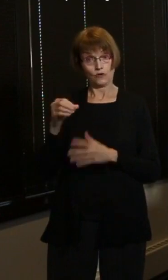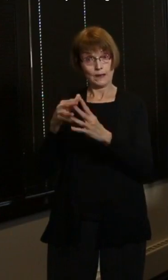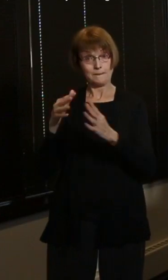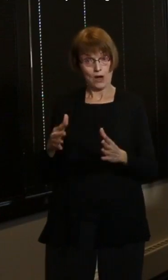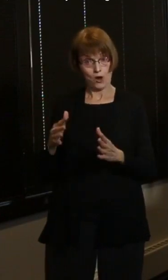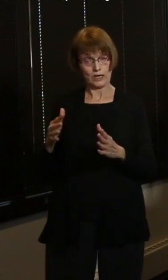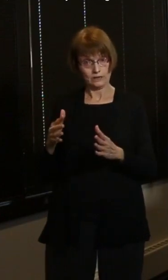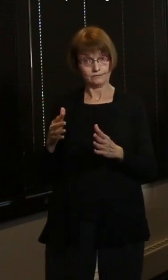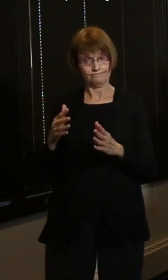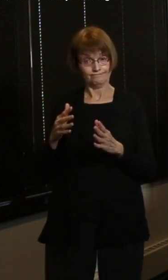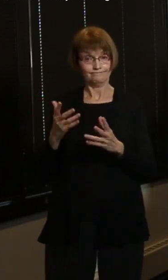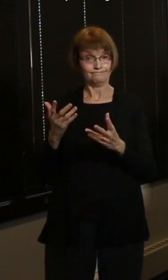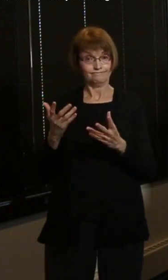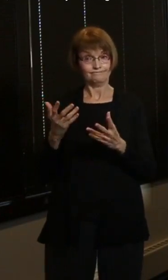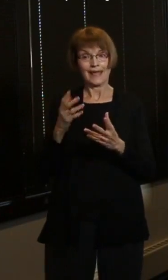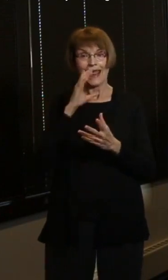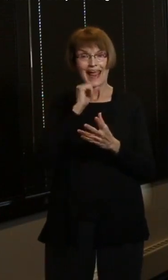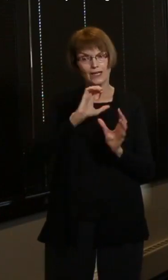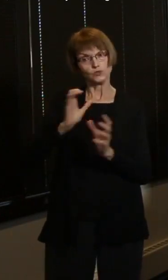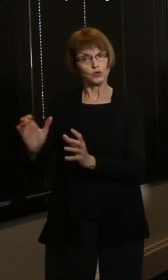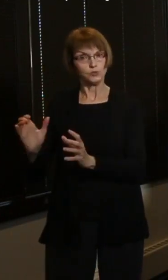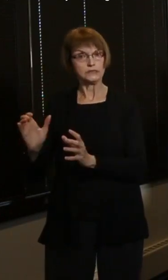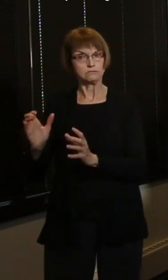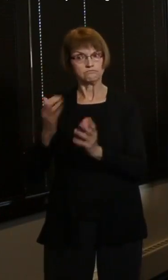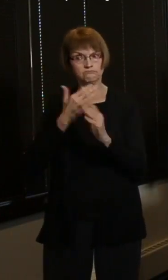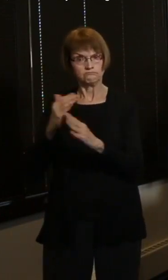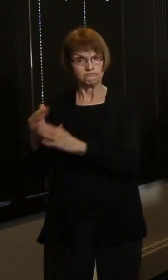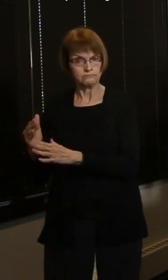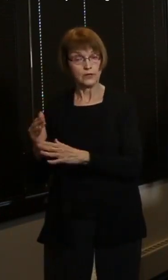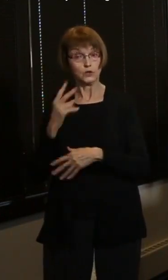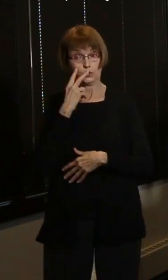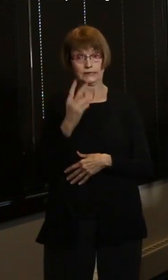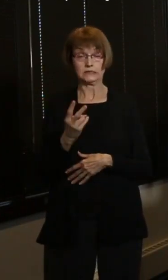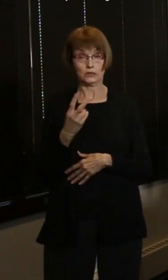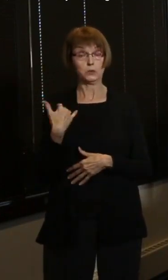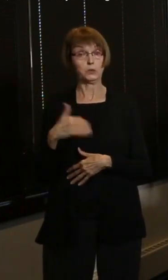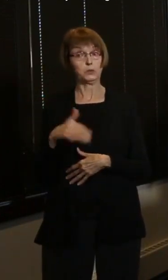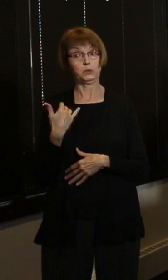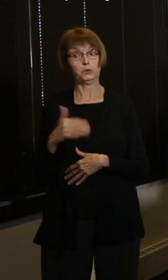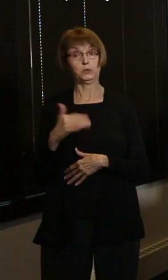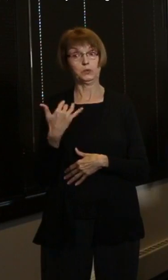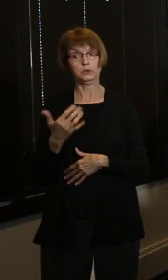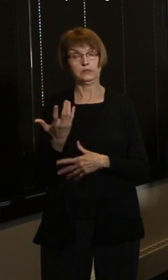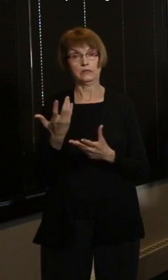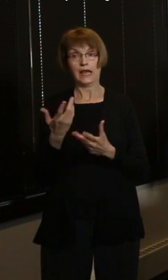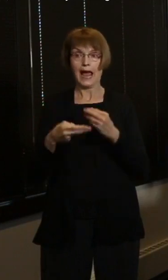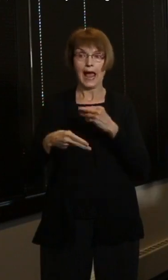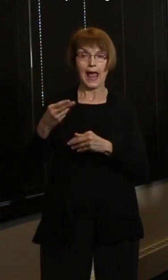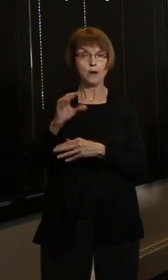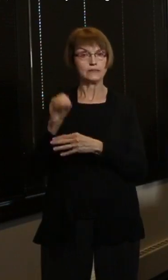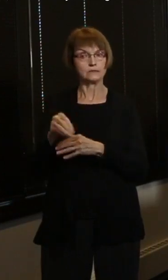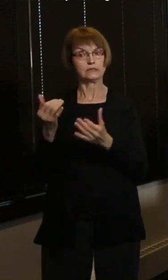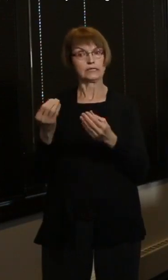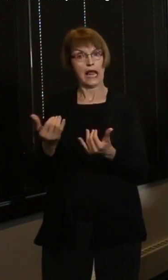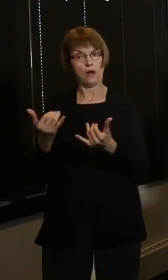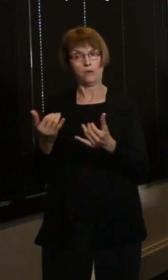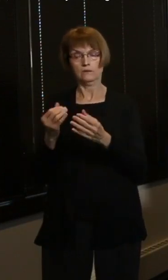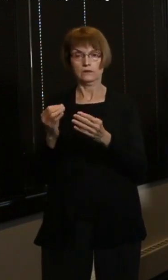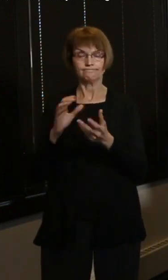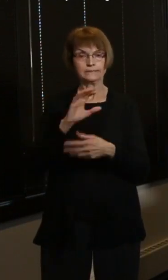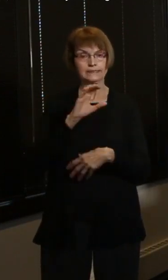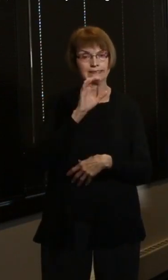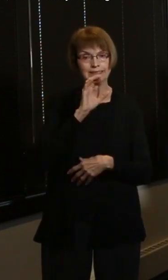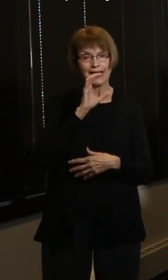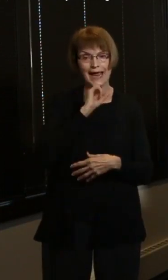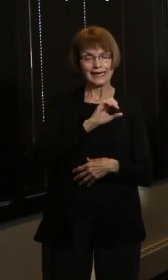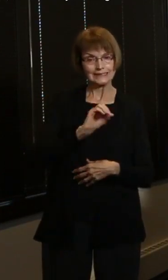American, broken out by age cohorts as well. And you can see there's a larger percentage now of that 0